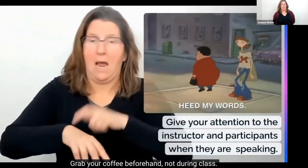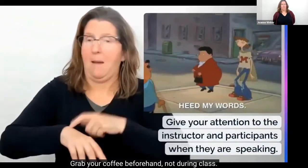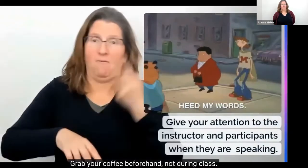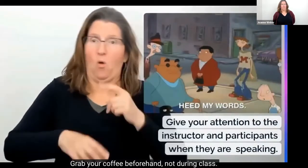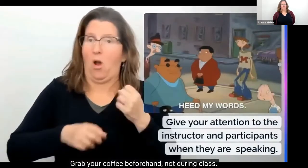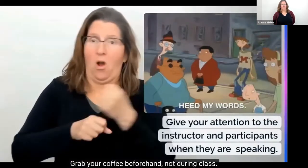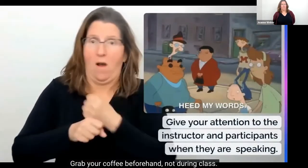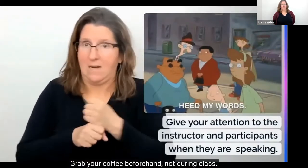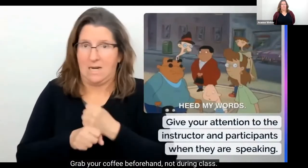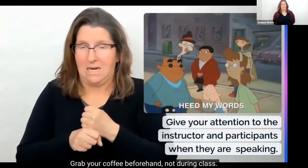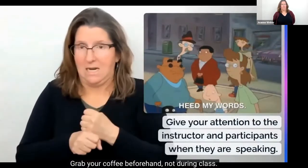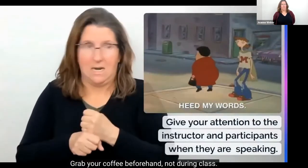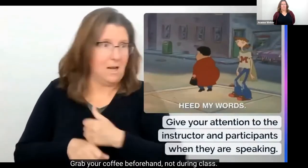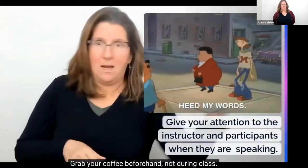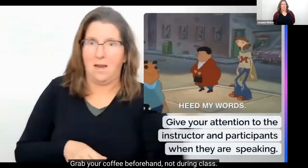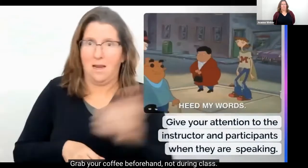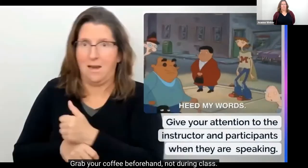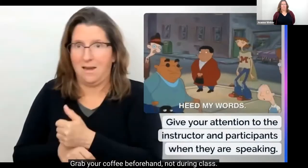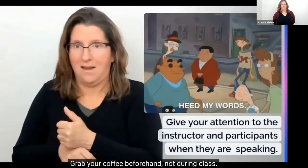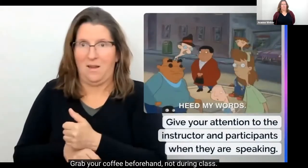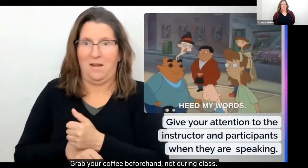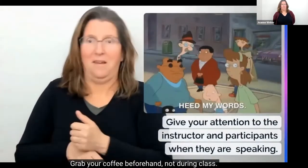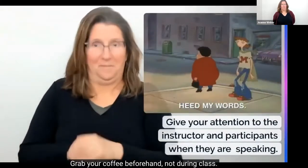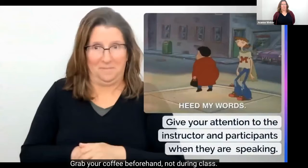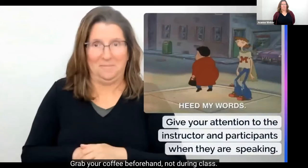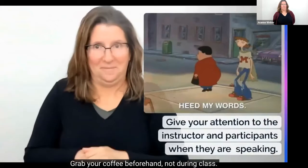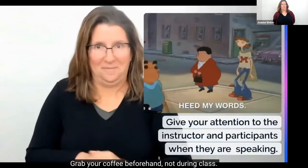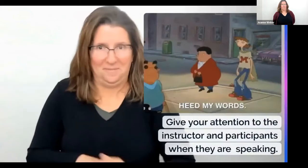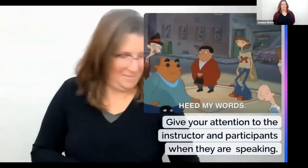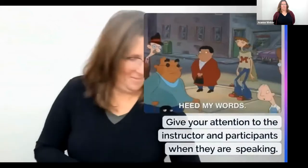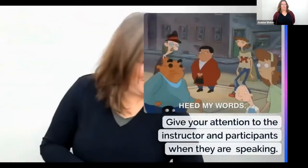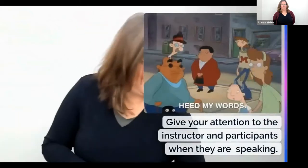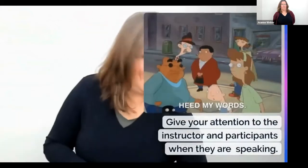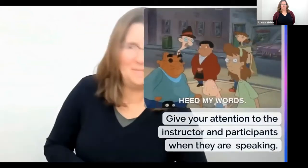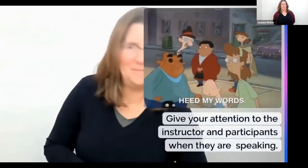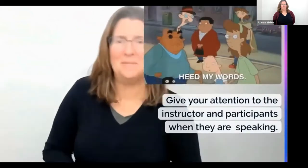Grab your coffee beforehand, not during class.